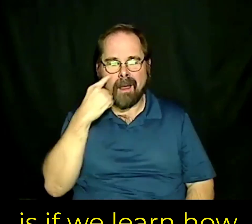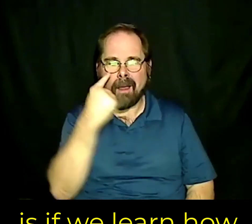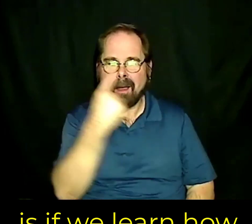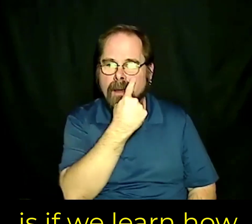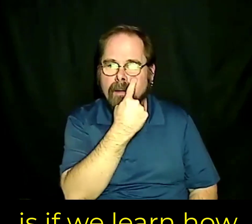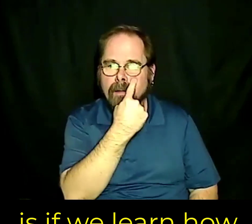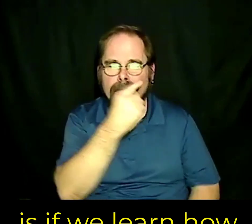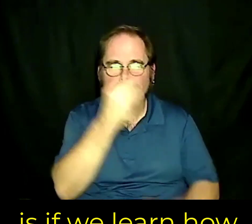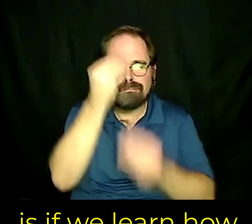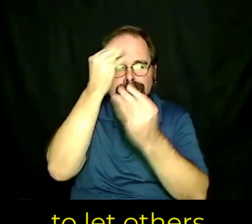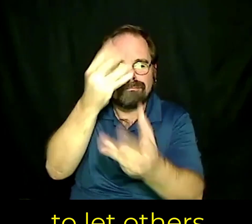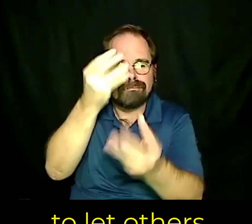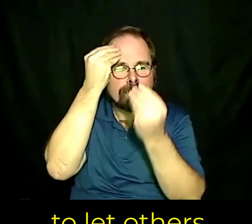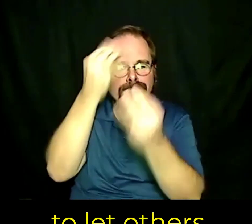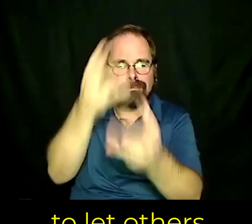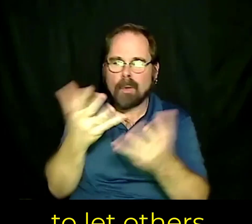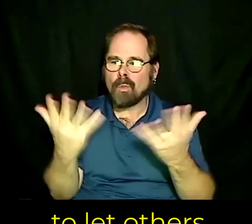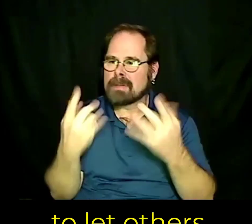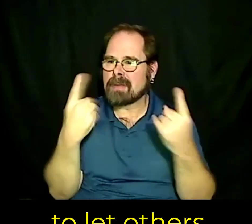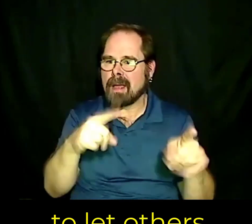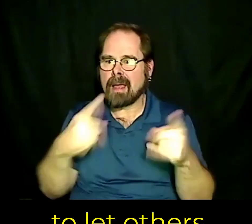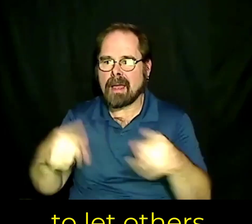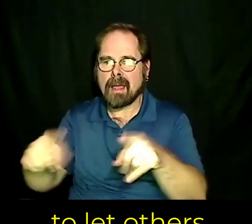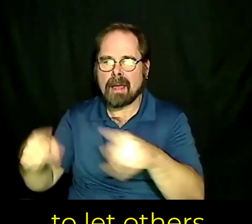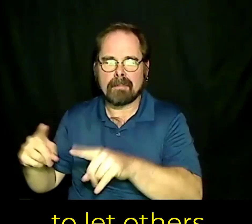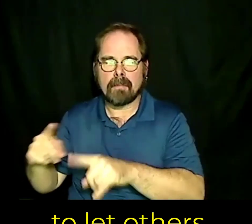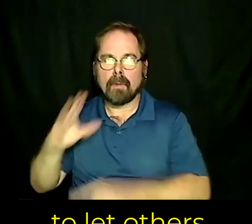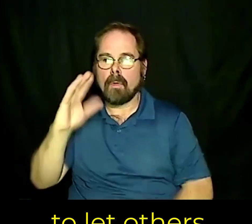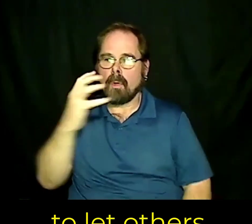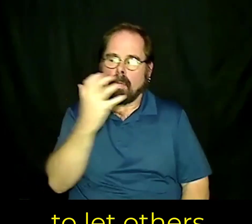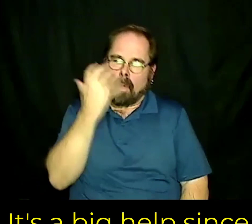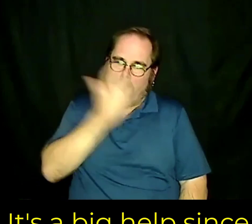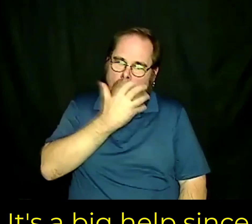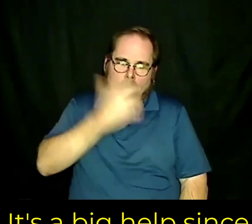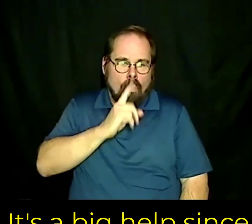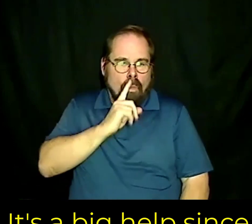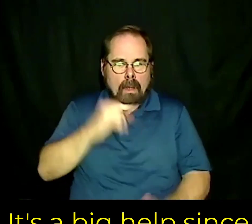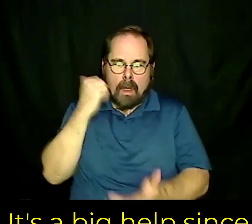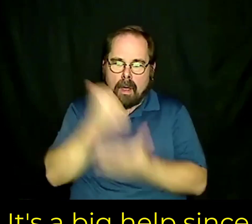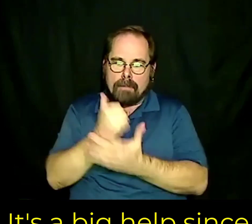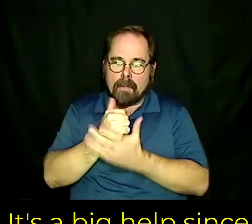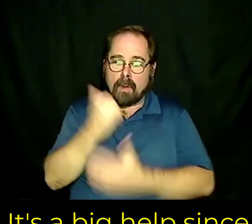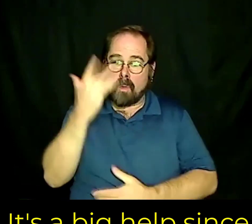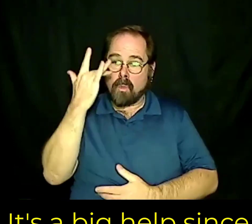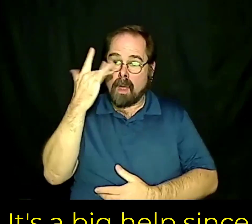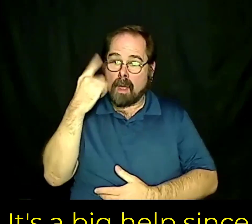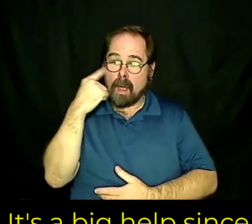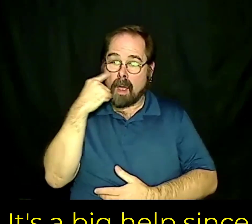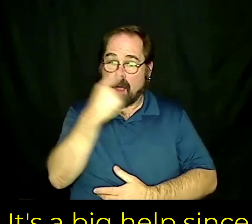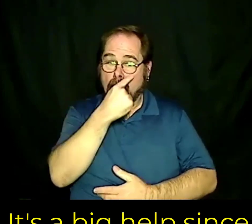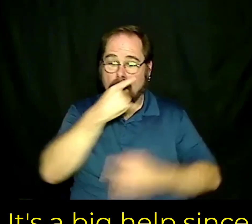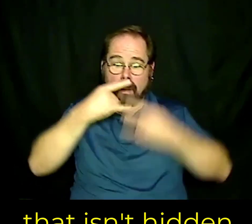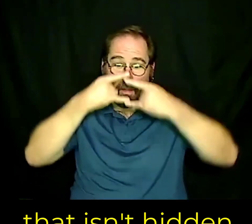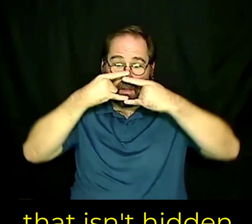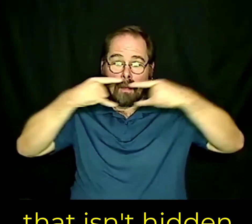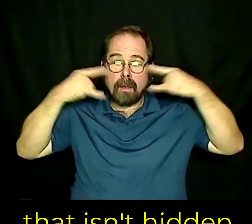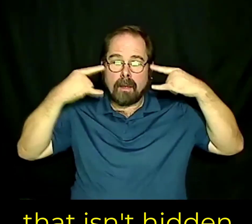eyes to communicate what's going on. This is very helpful because your eyes are the only part